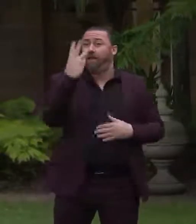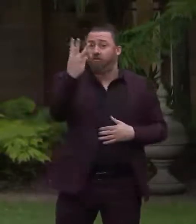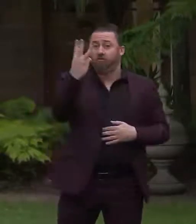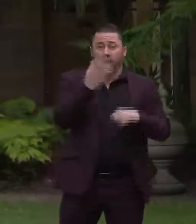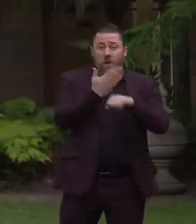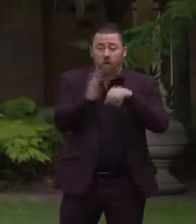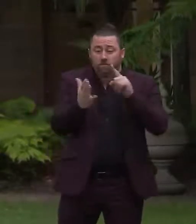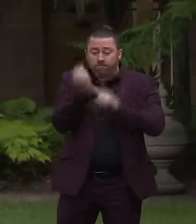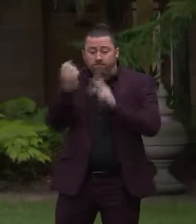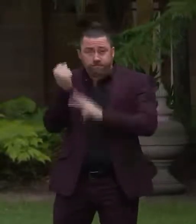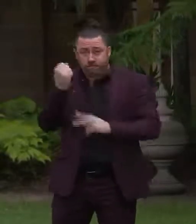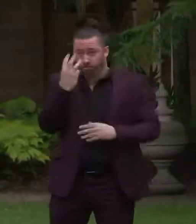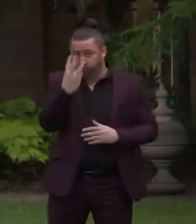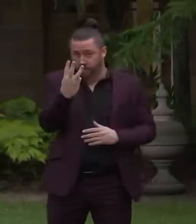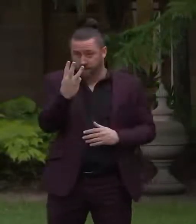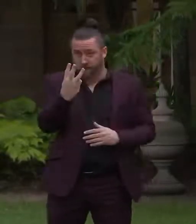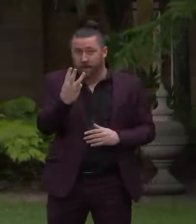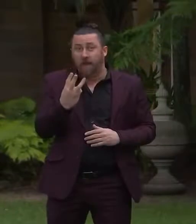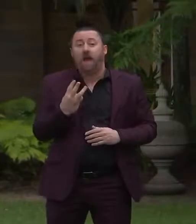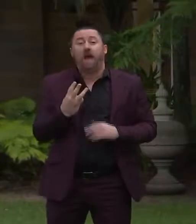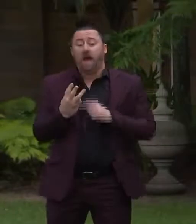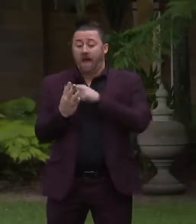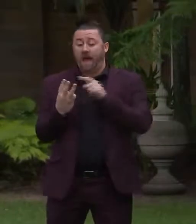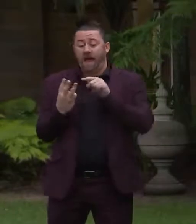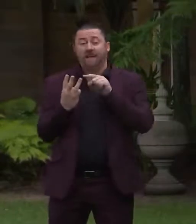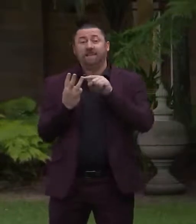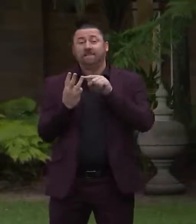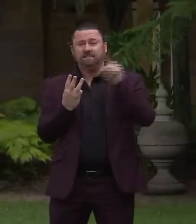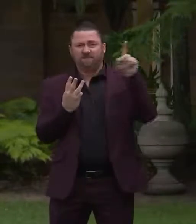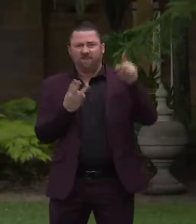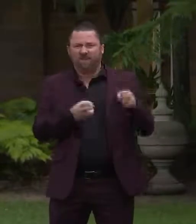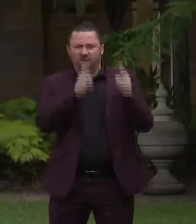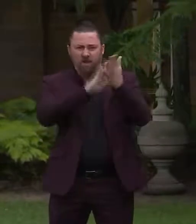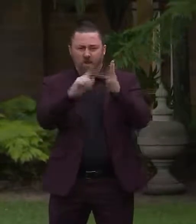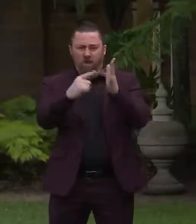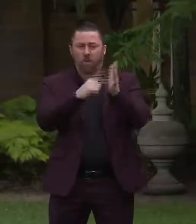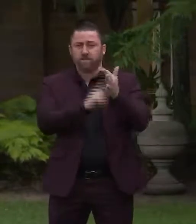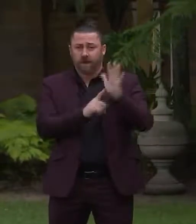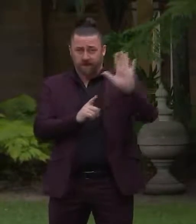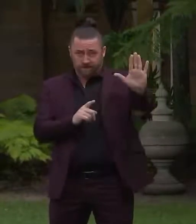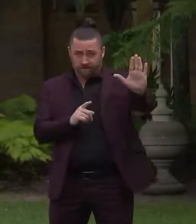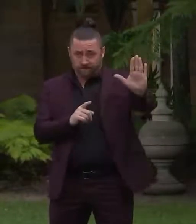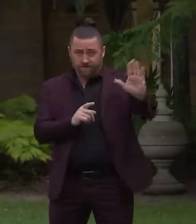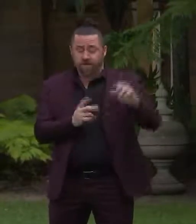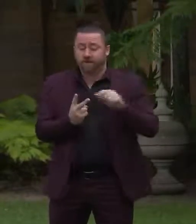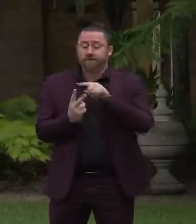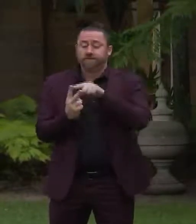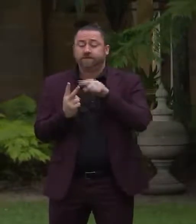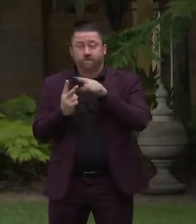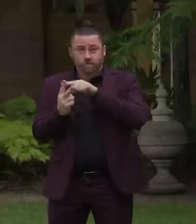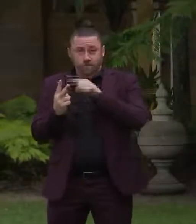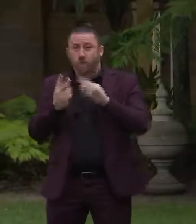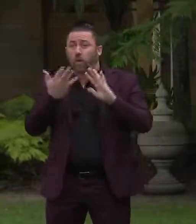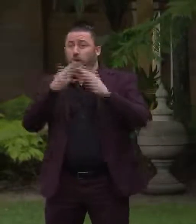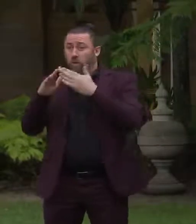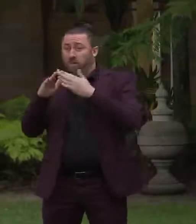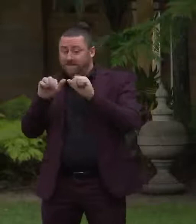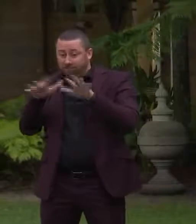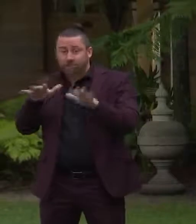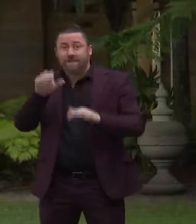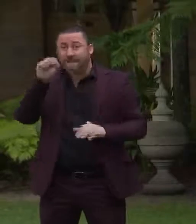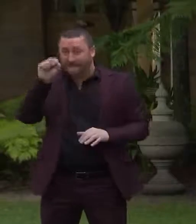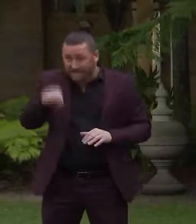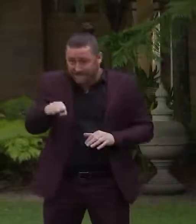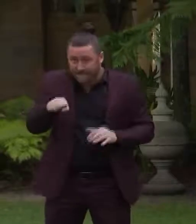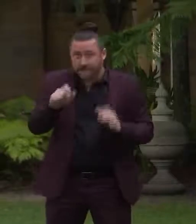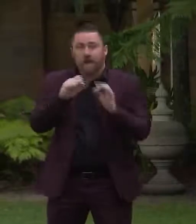cases. Now, 1 is hotel quarantine and 2 are community acquired, but